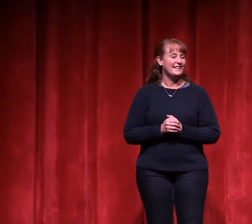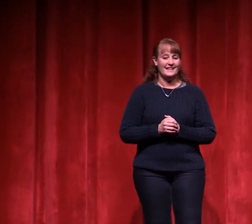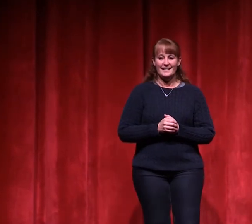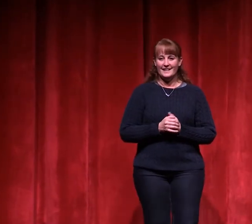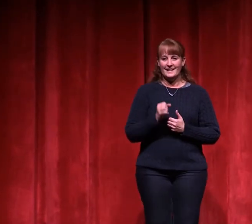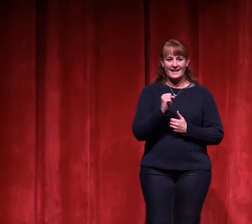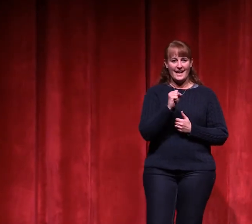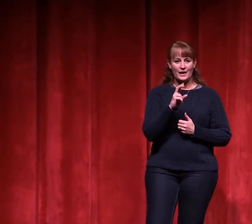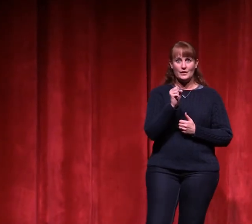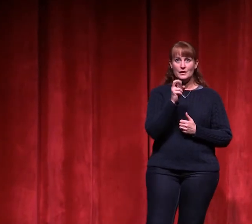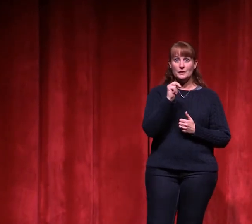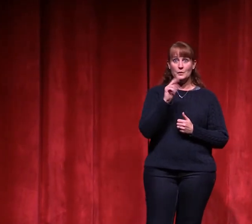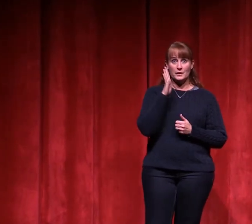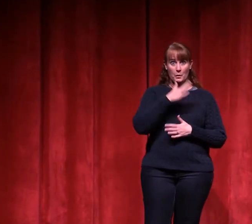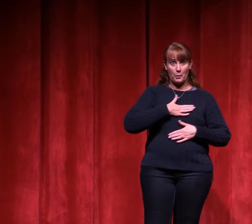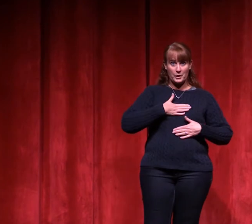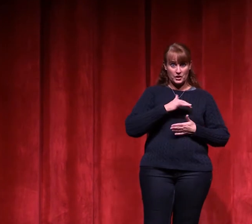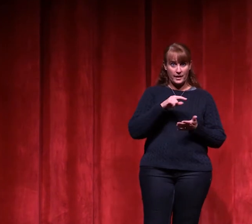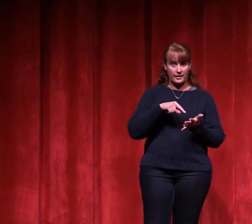Susan, you'll appreciate this.